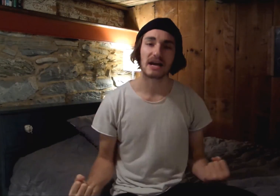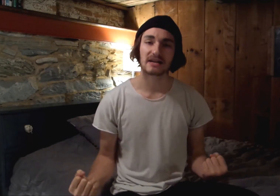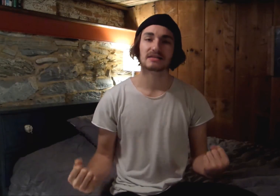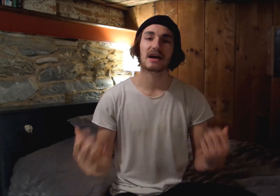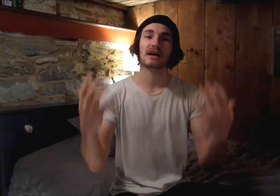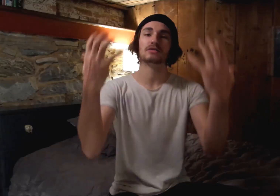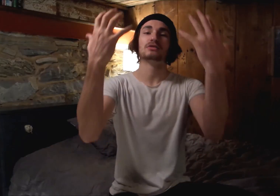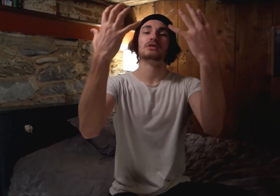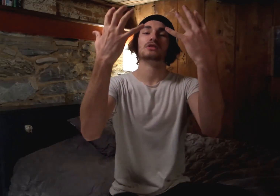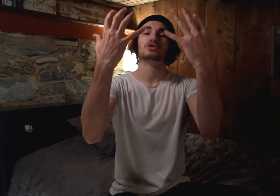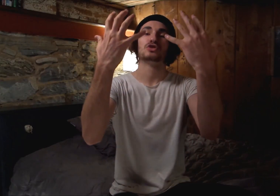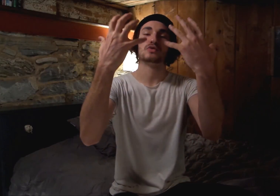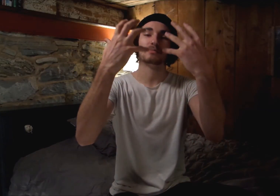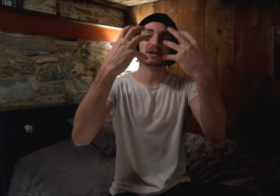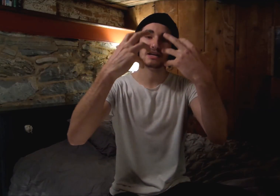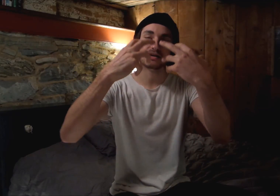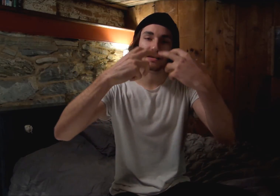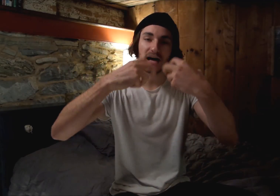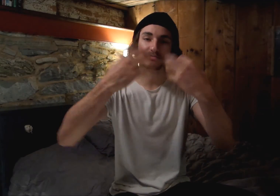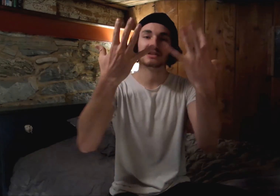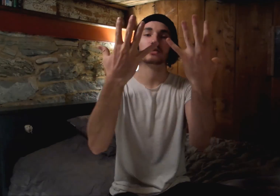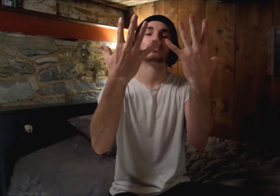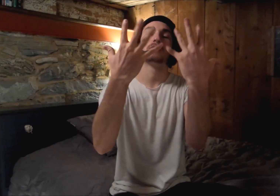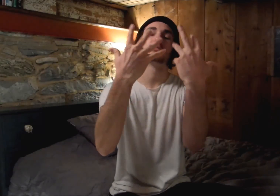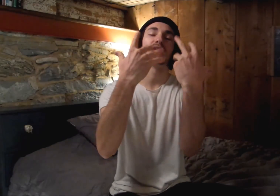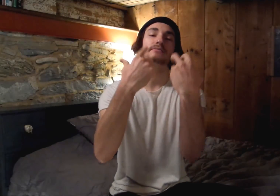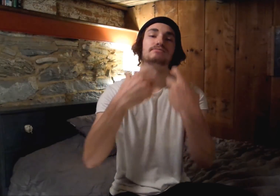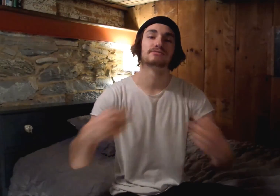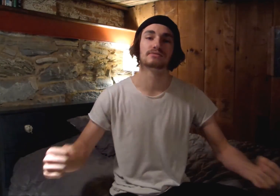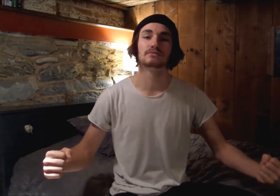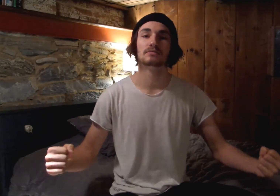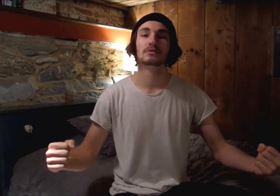break down, show them like collapsing and crumbling.